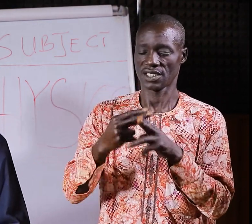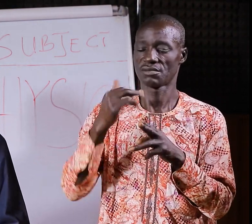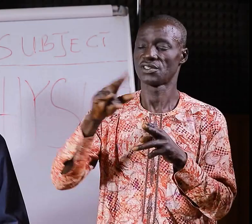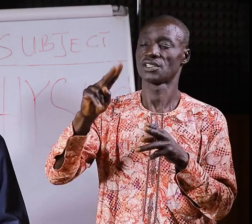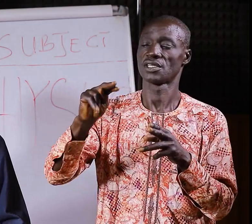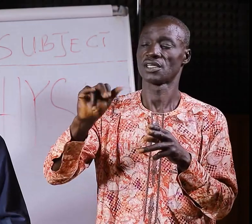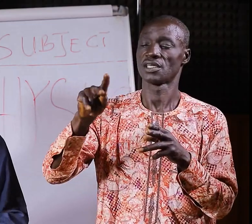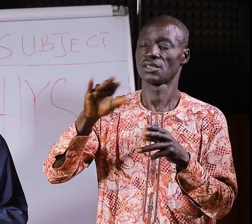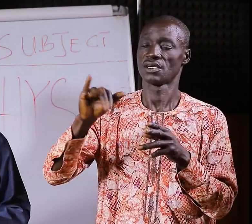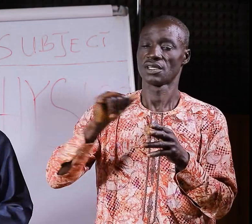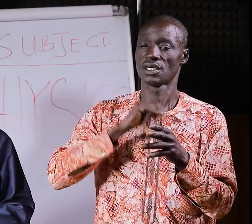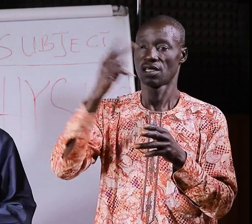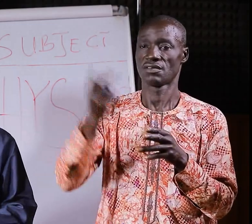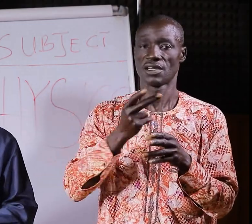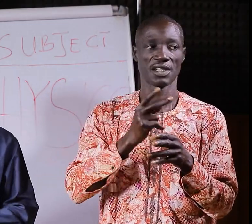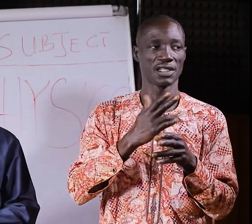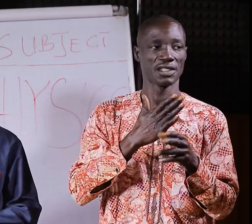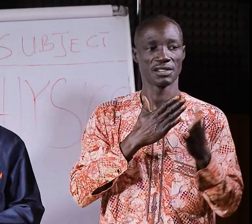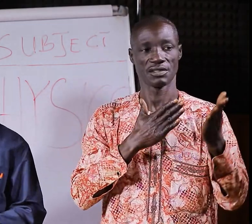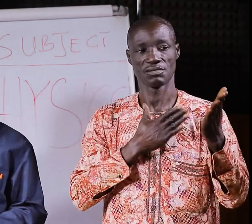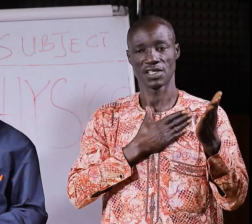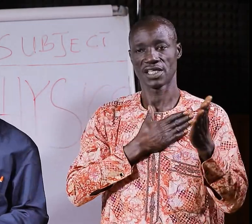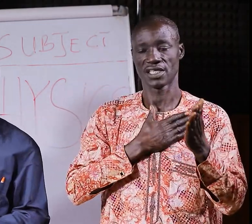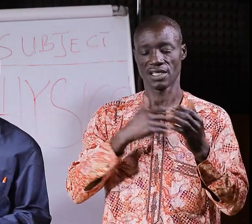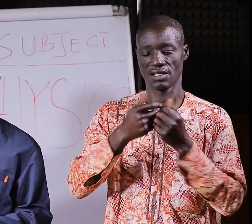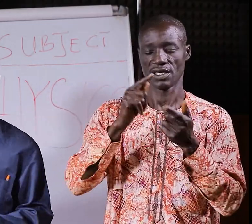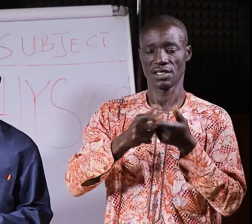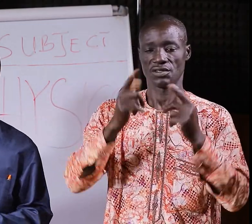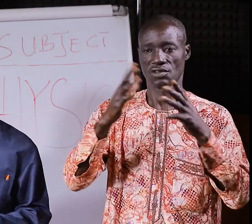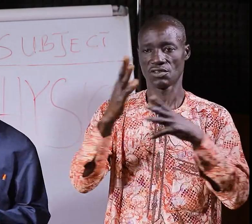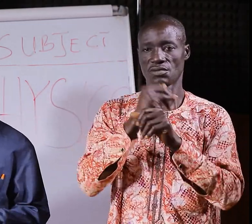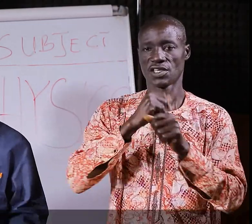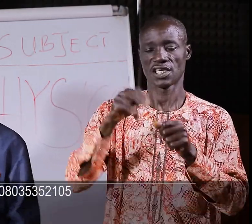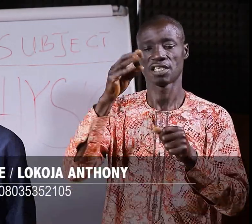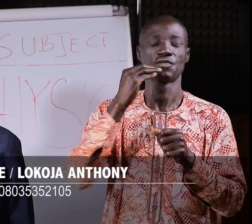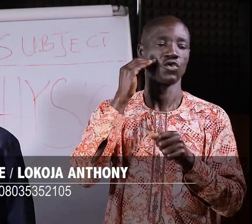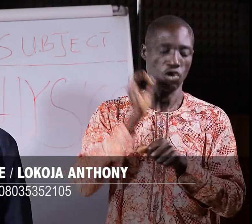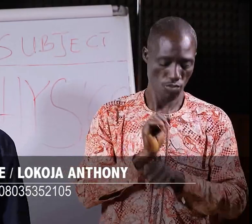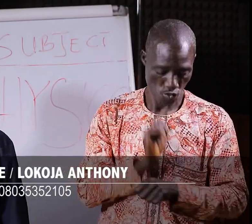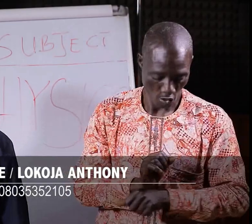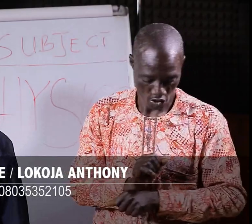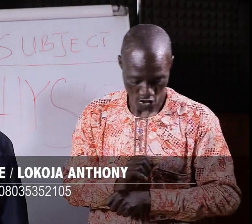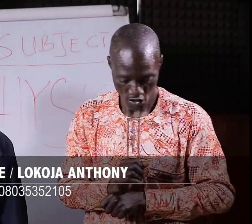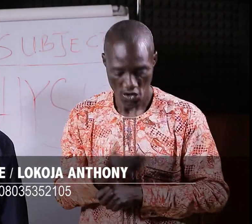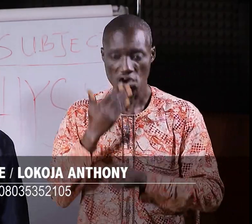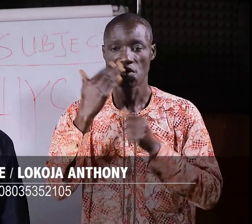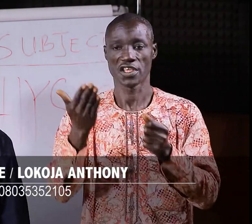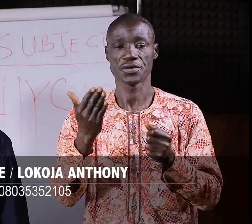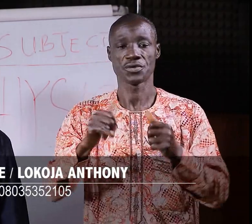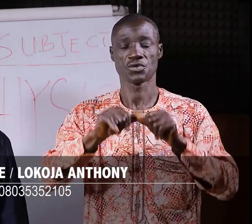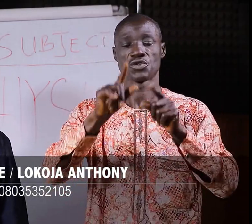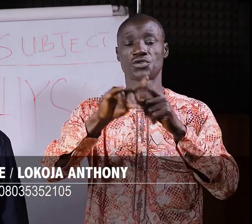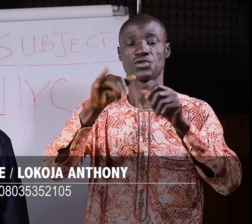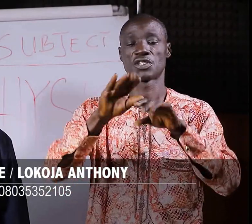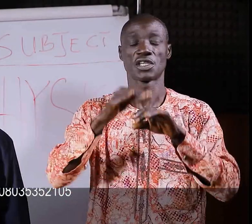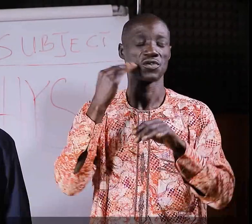Kure. I invite my colleague, Buki Hassan, who will come to summarize what we've seen and then give you work to do. Once again, coronavirus is